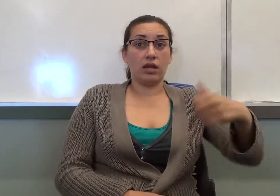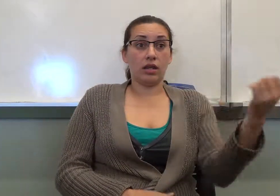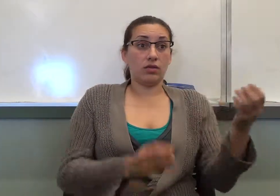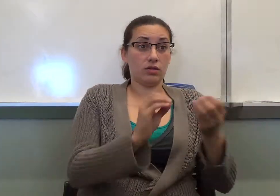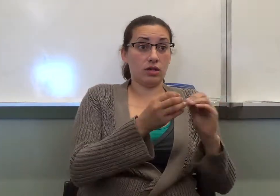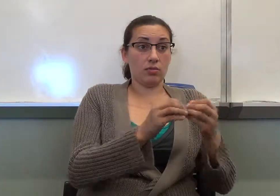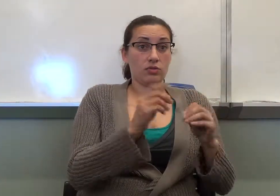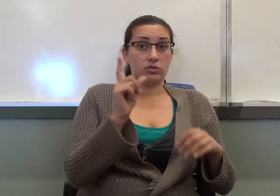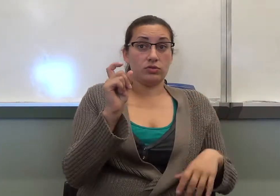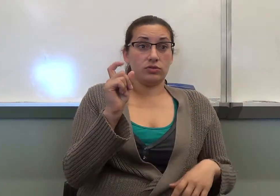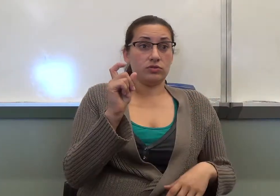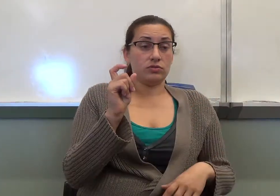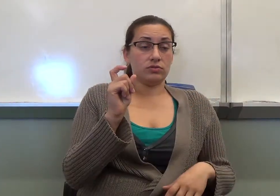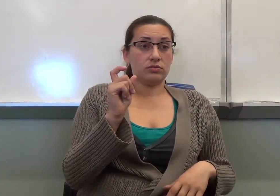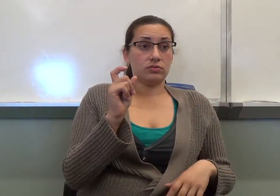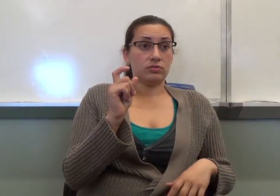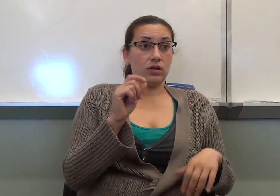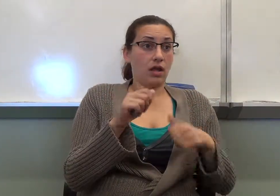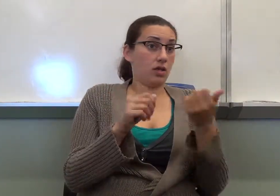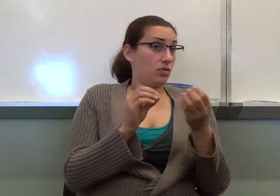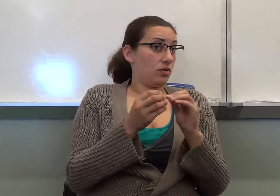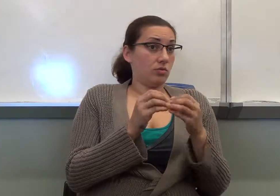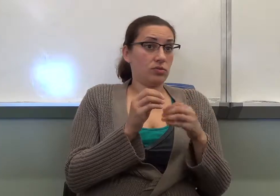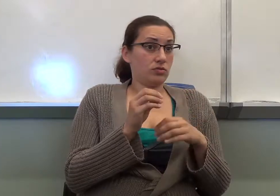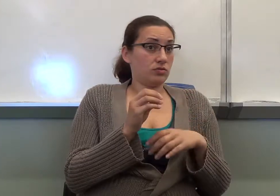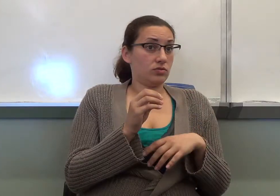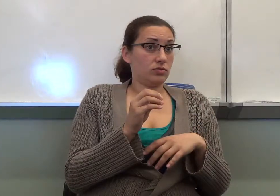Okay, let's go on to the next section, which is on circles.